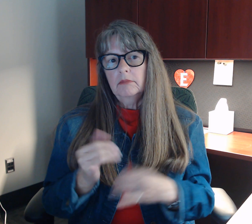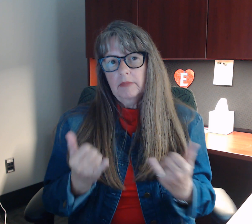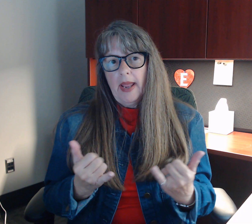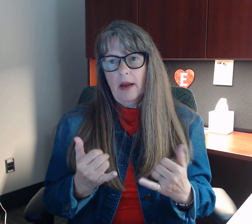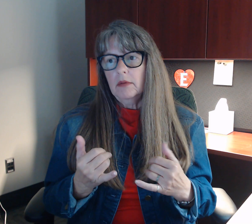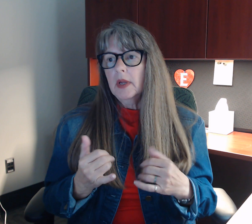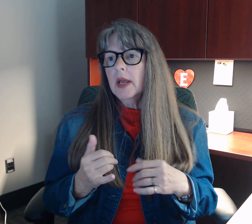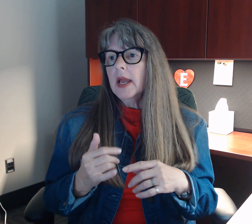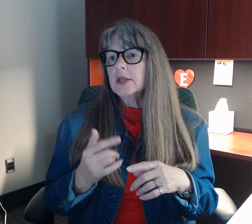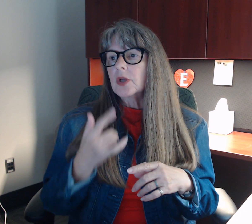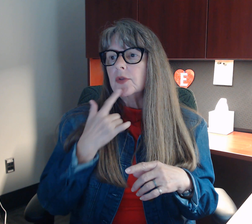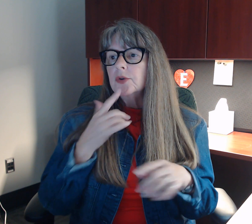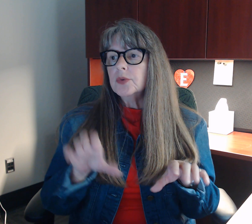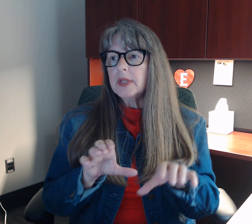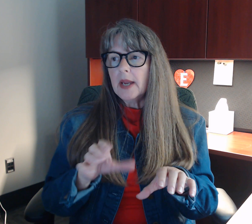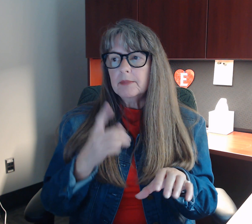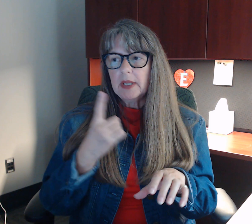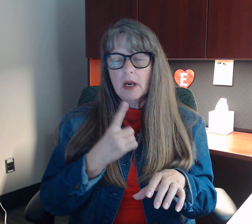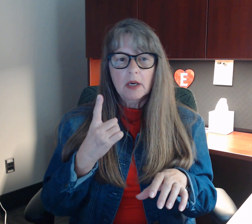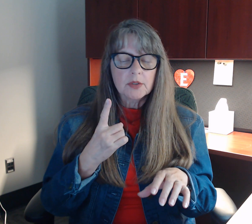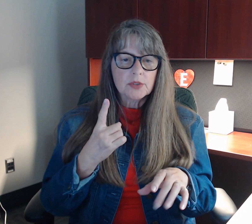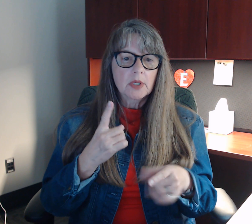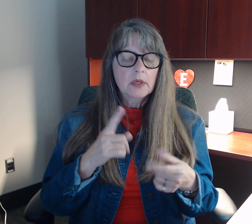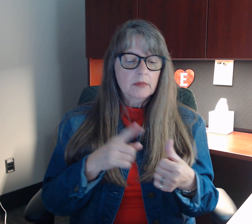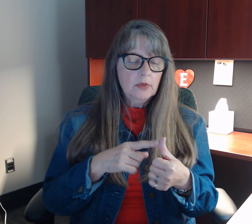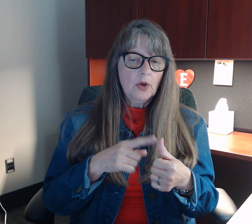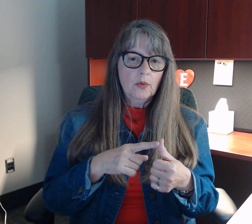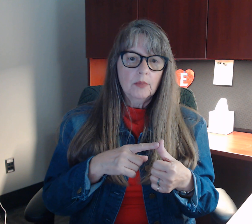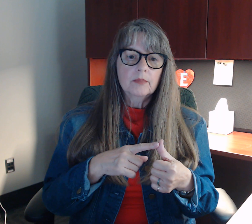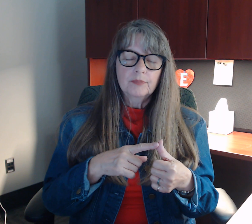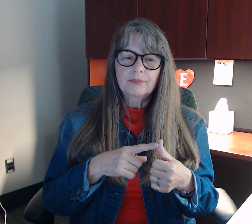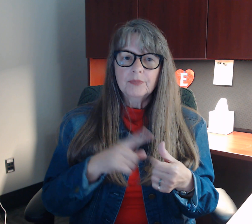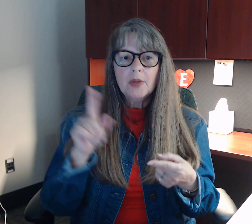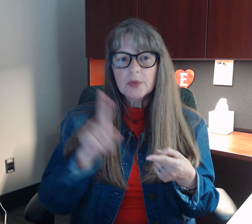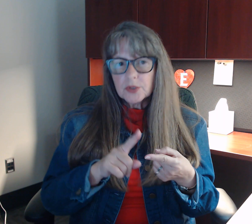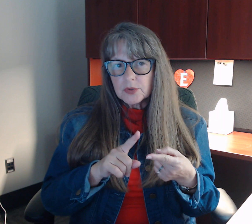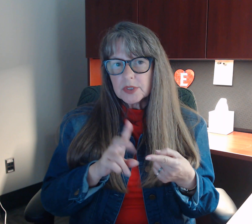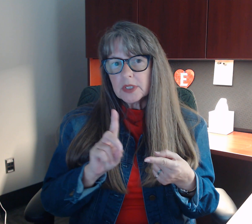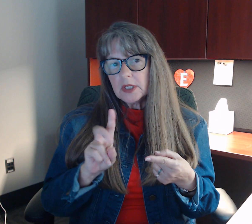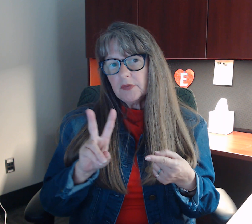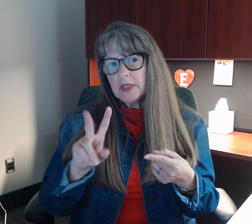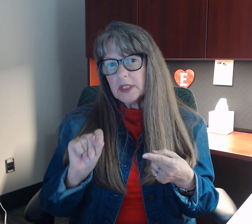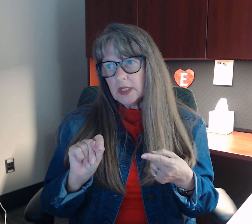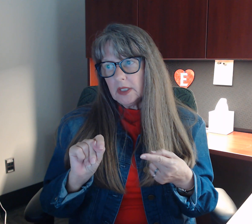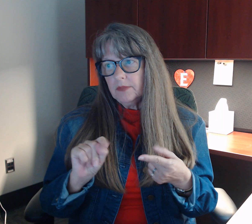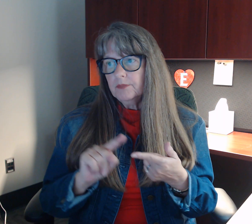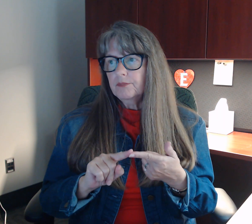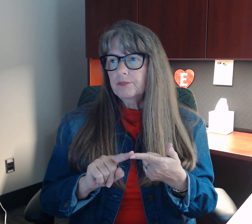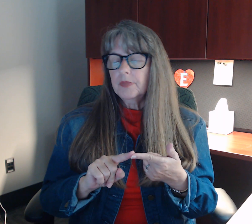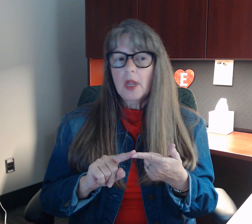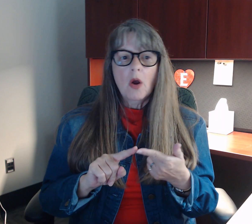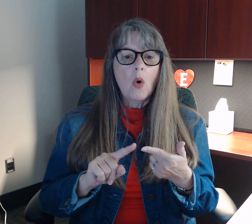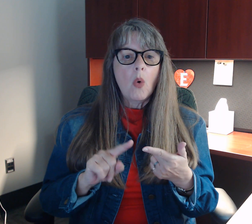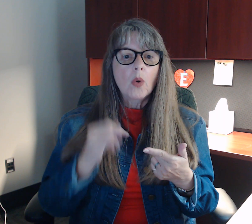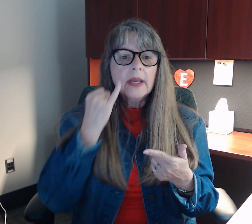now. And so they're doing that because, it reduces the DVT. Or if you